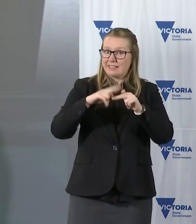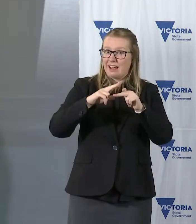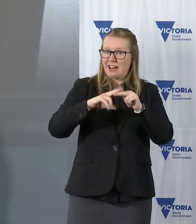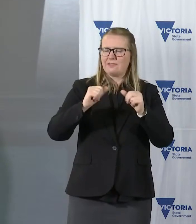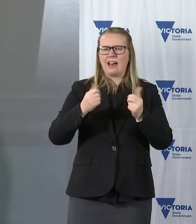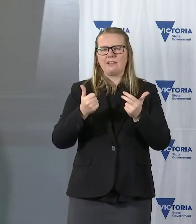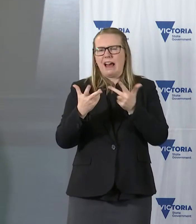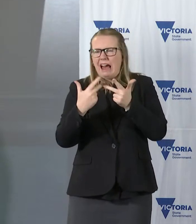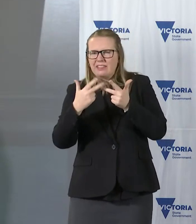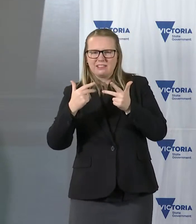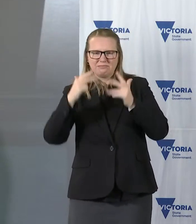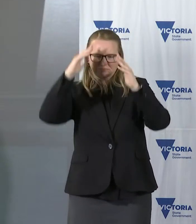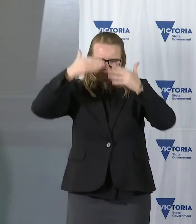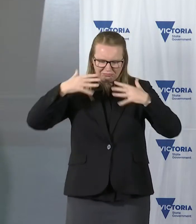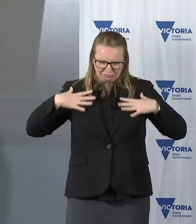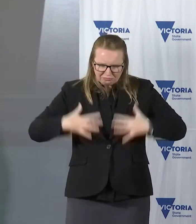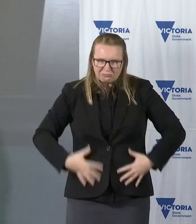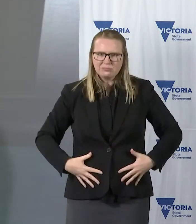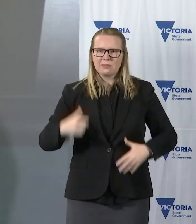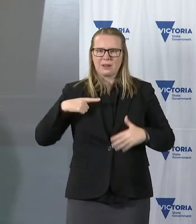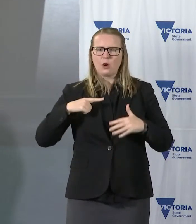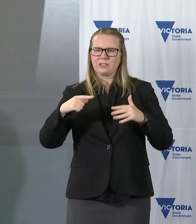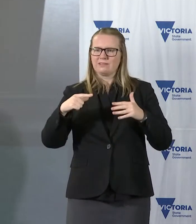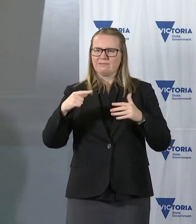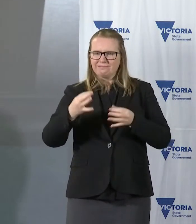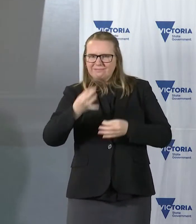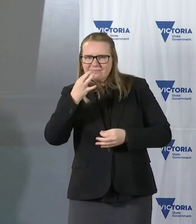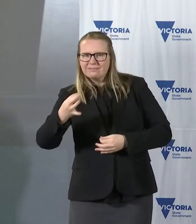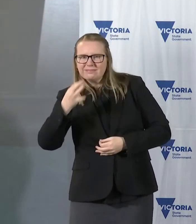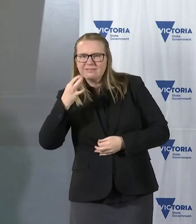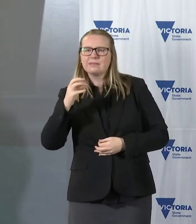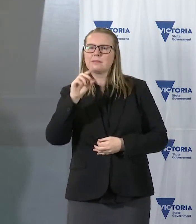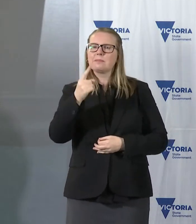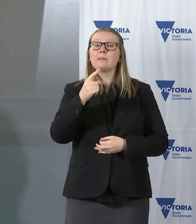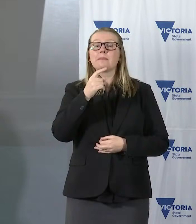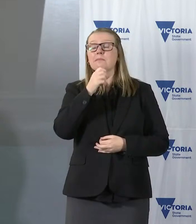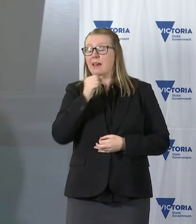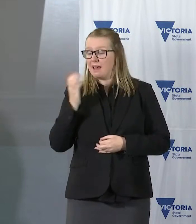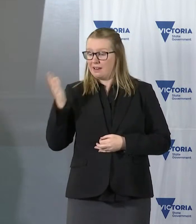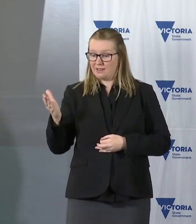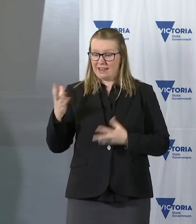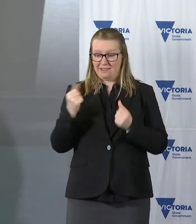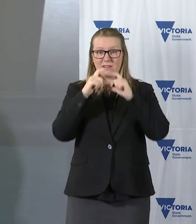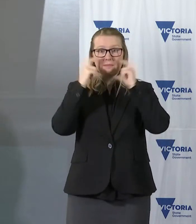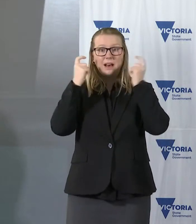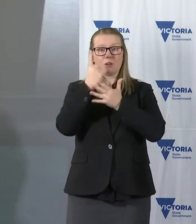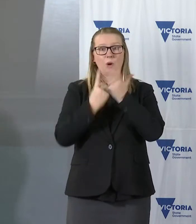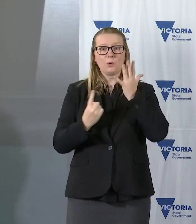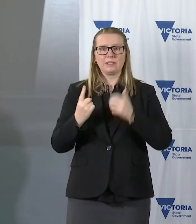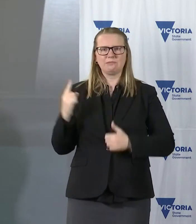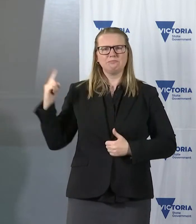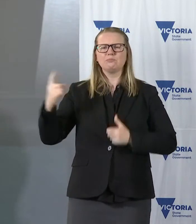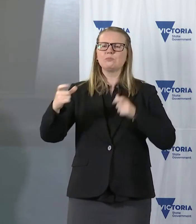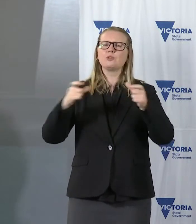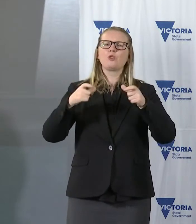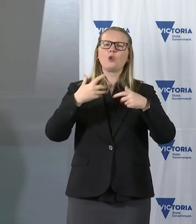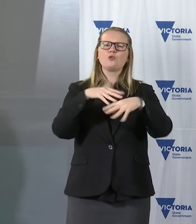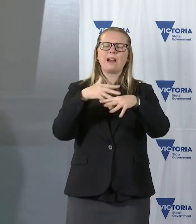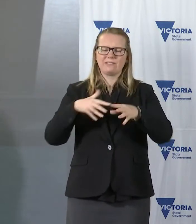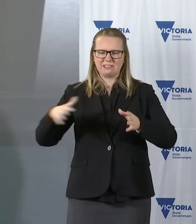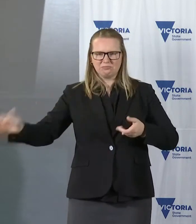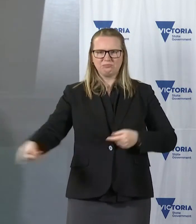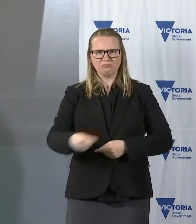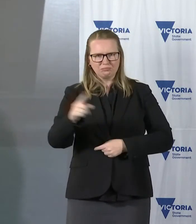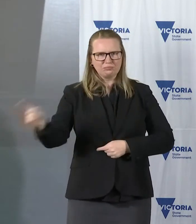higher tier of PPE, but He's basically just worn a mask. he's worn a mask, yes. Will this change your surveillance